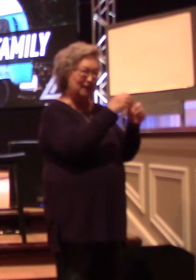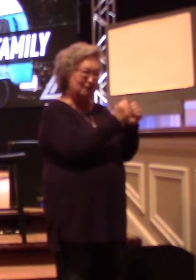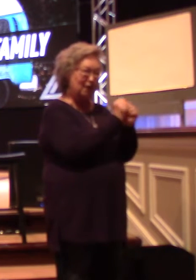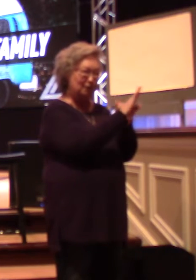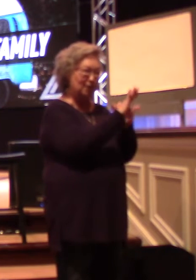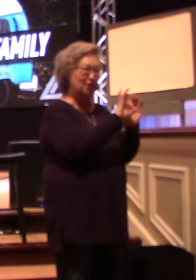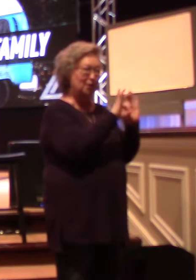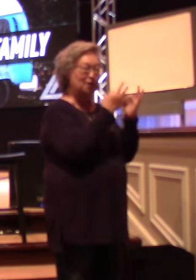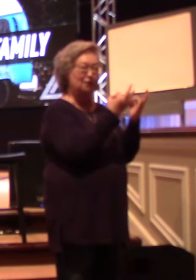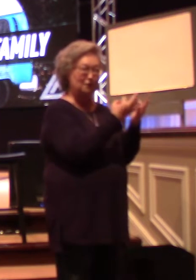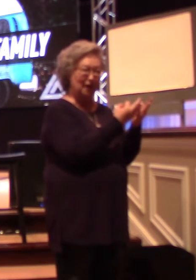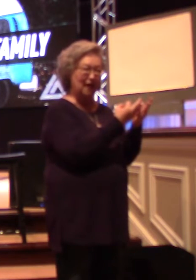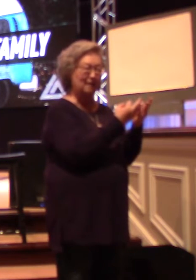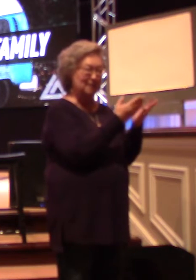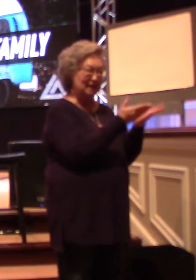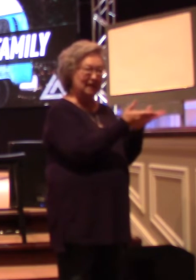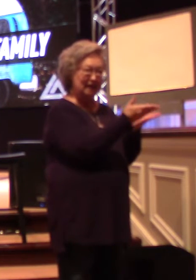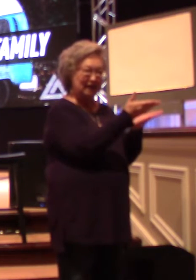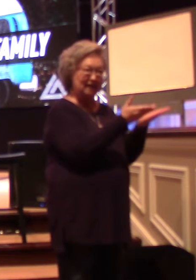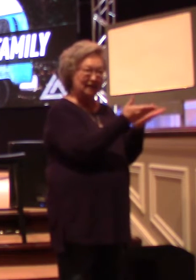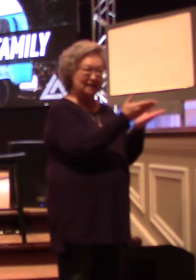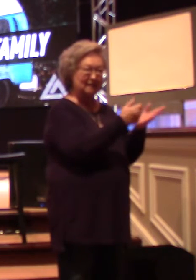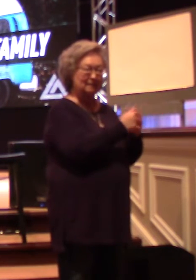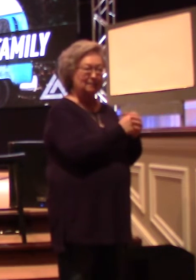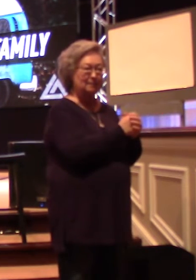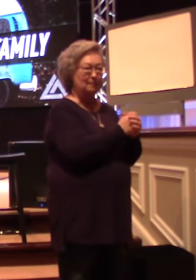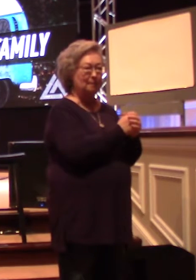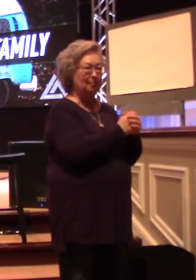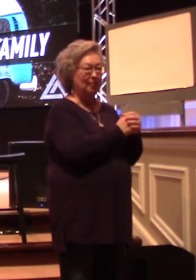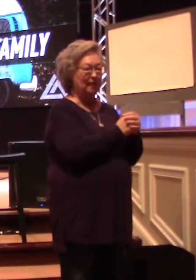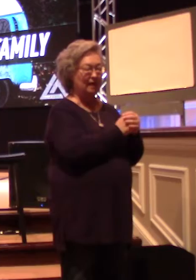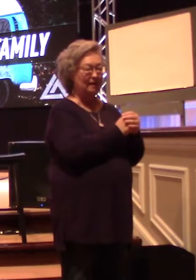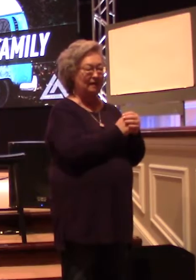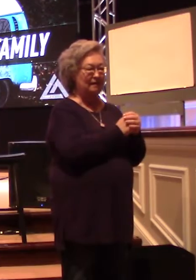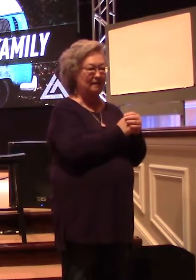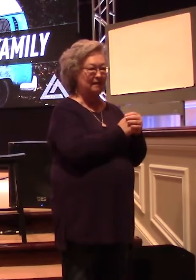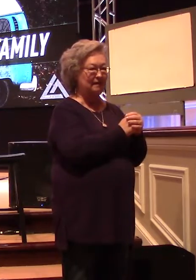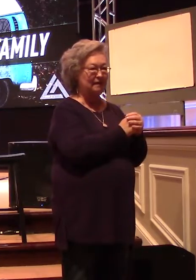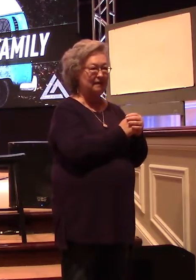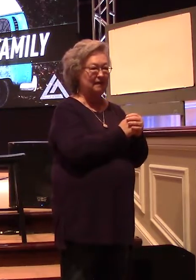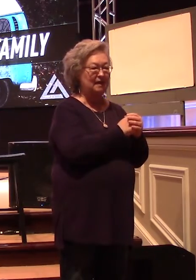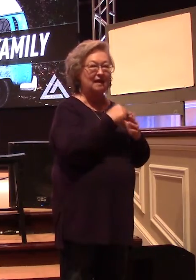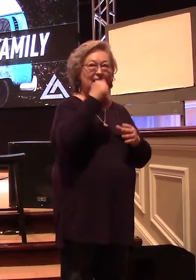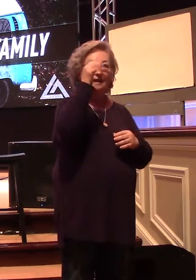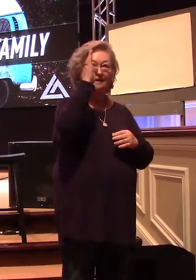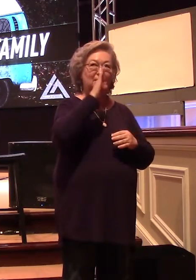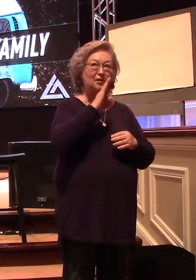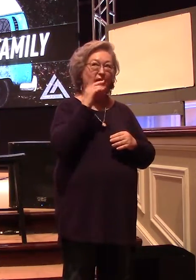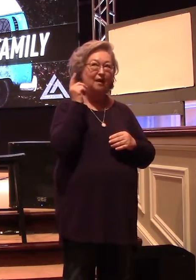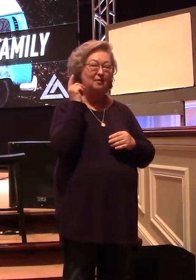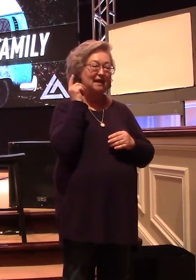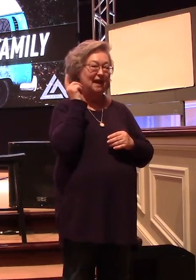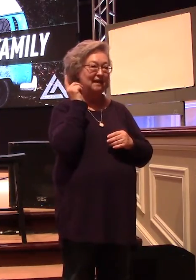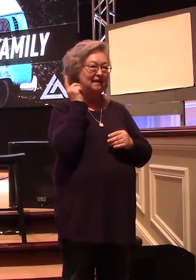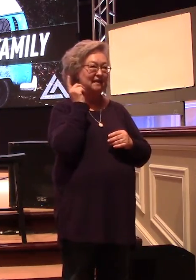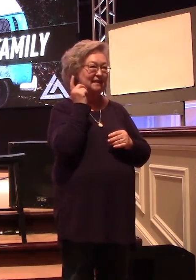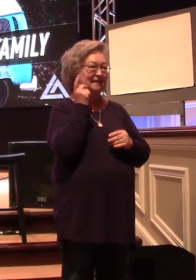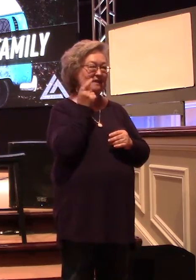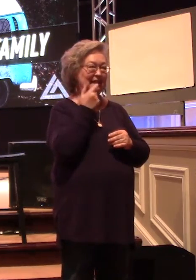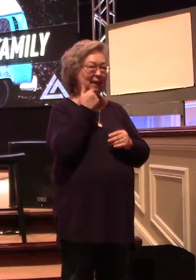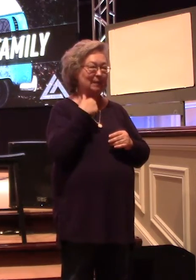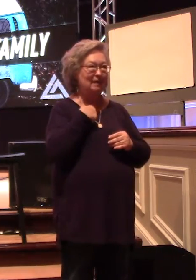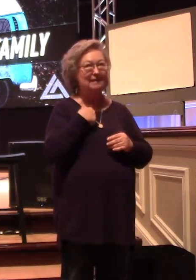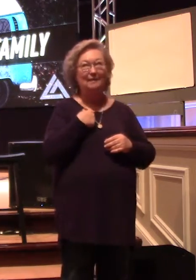know, particular, something, a routine we used to have or something we used to do together. And as God's whispering in my ear, and I'm like, okay, Lord, you know, you're